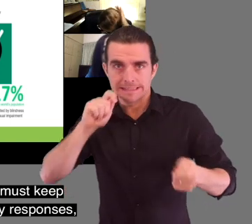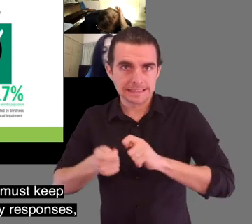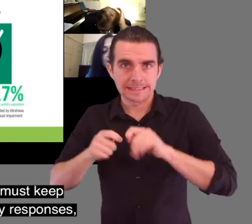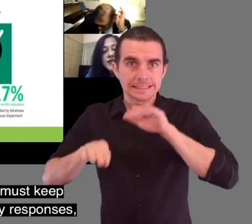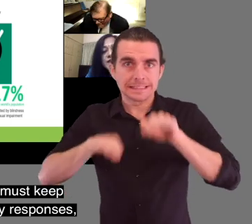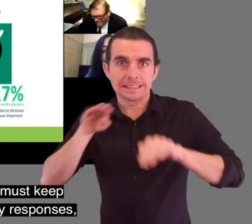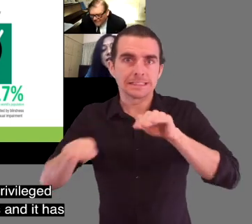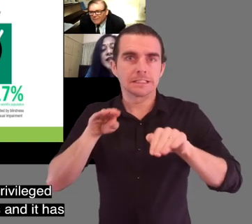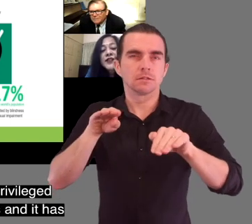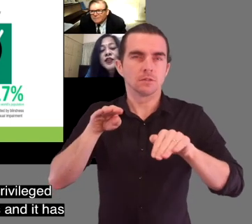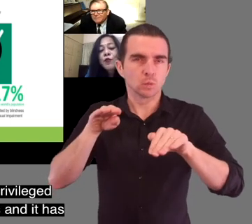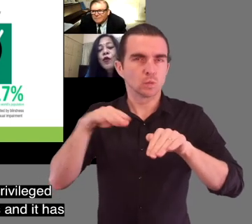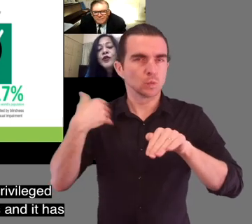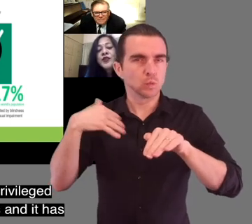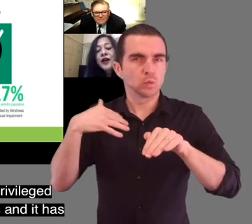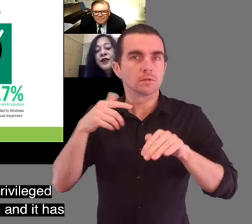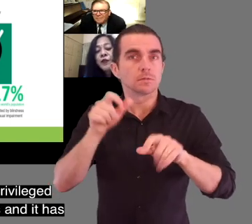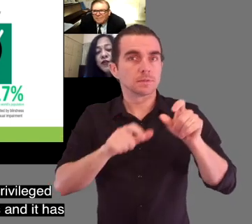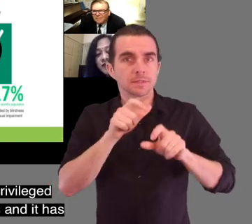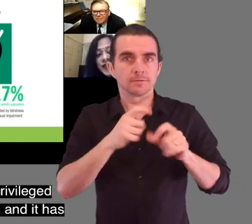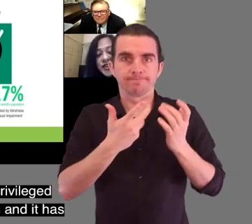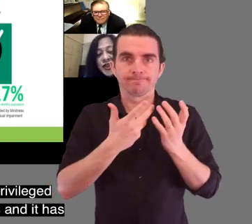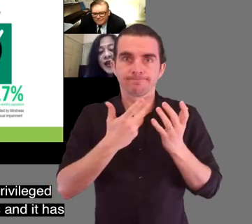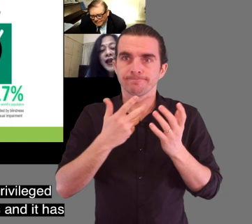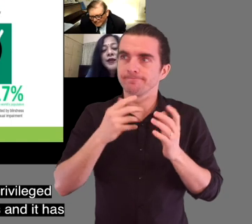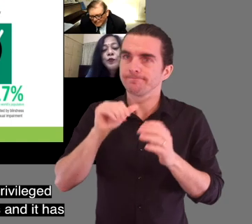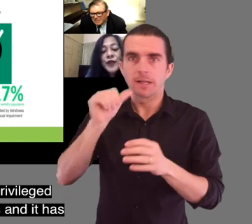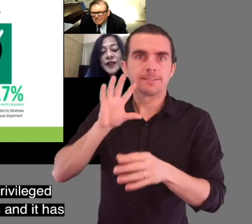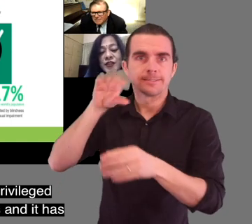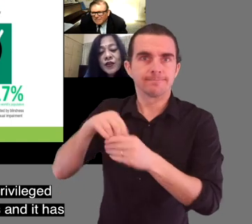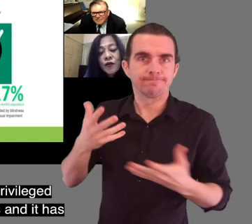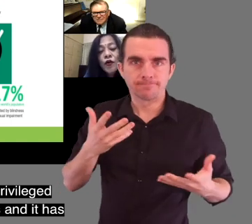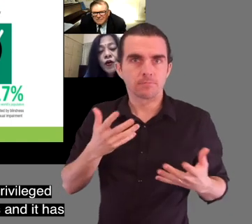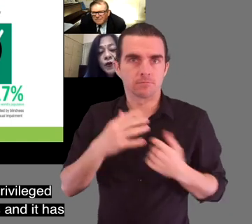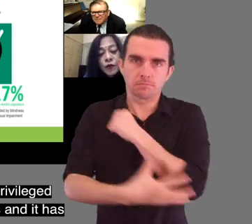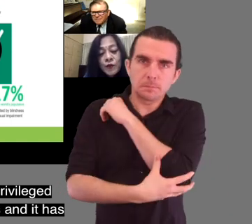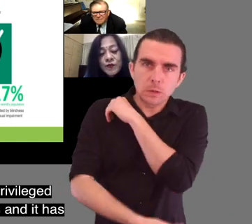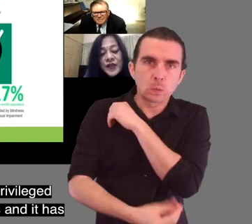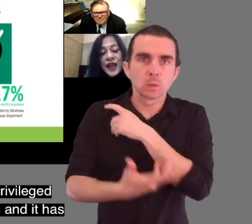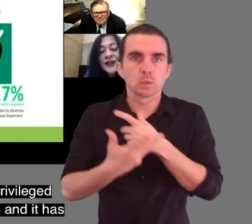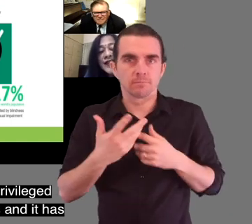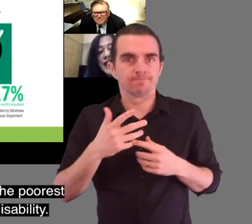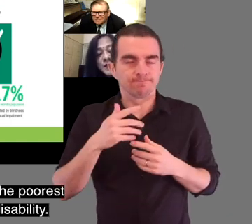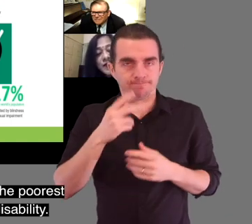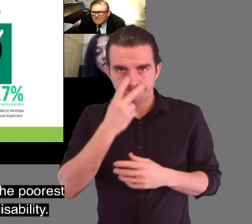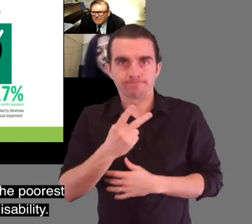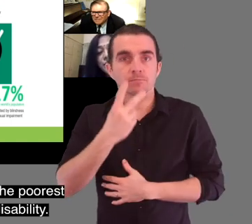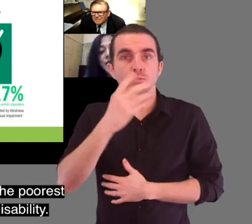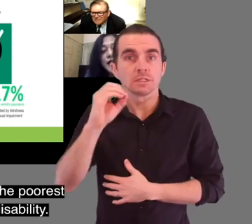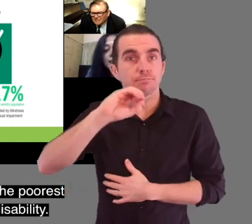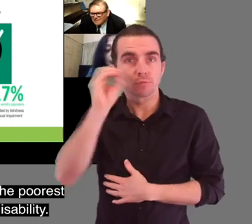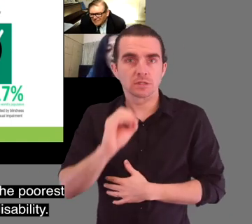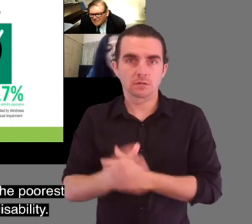any responses, this is the most underprivileged and poorest of all group. And it has been